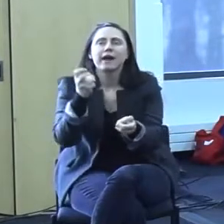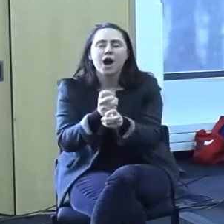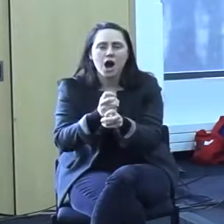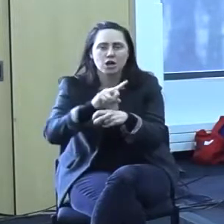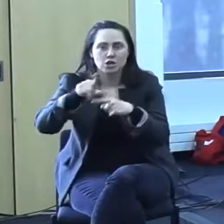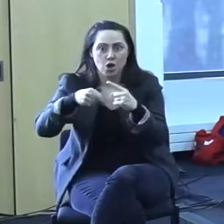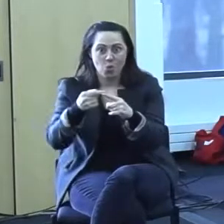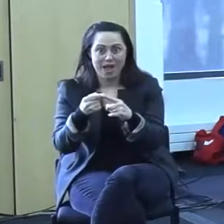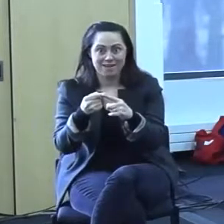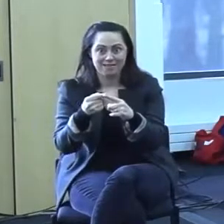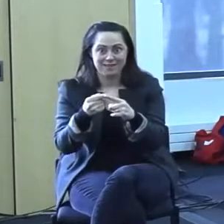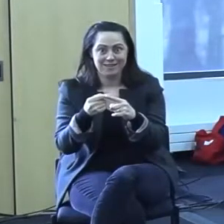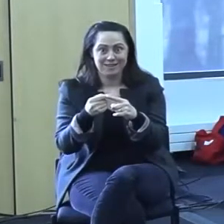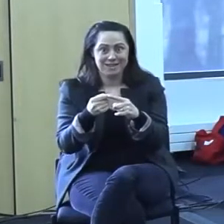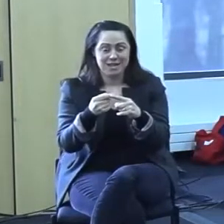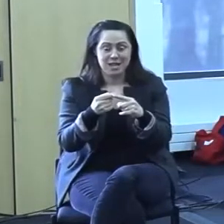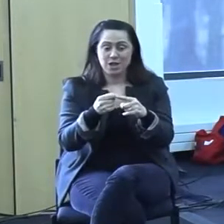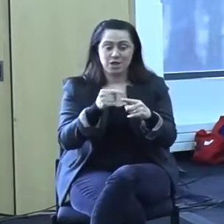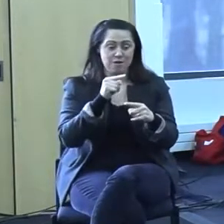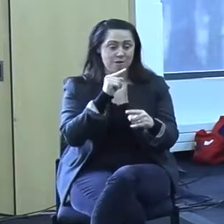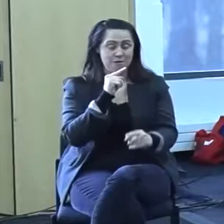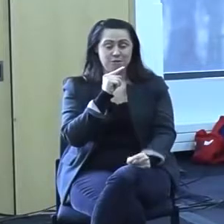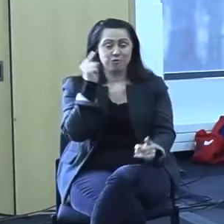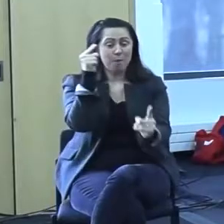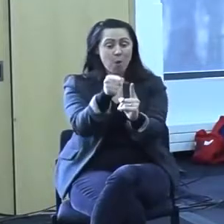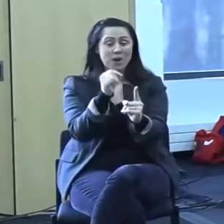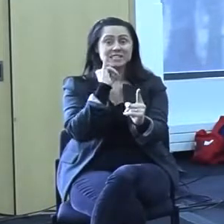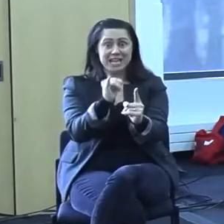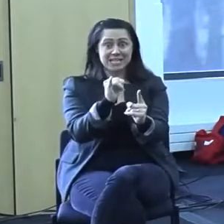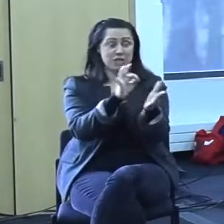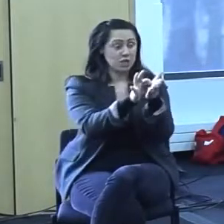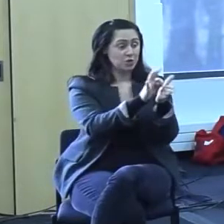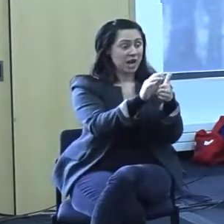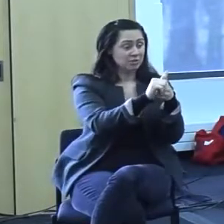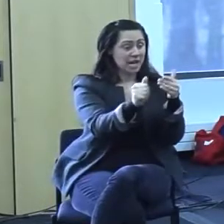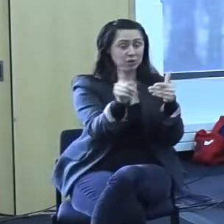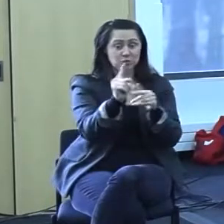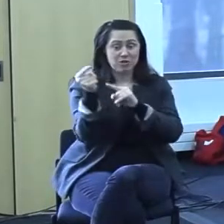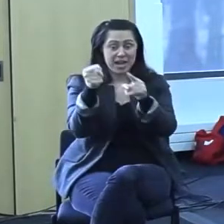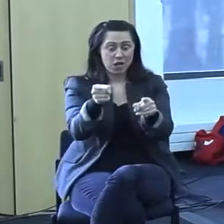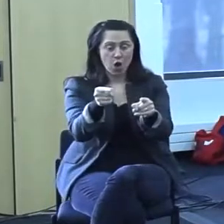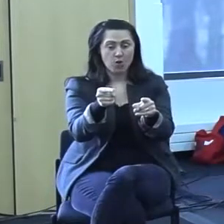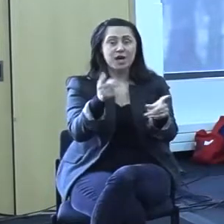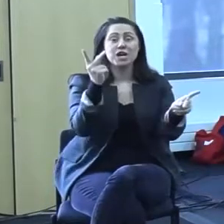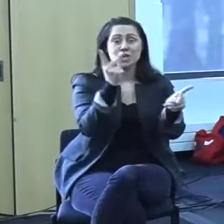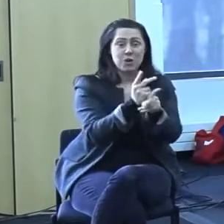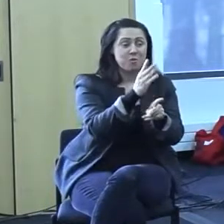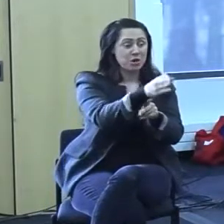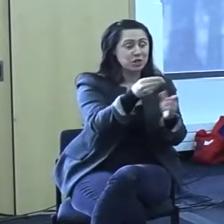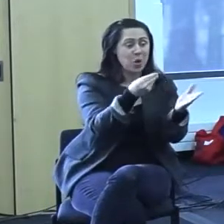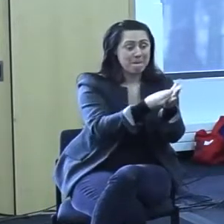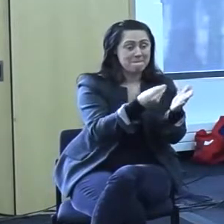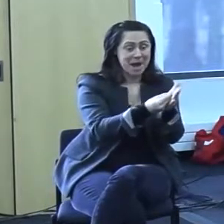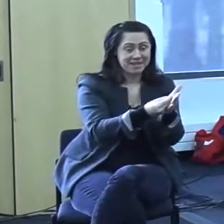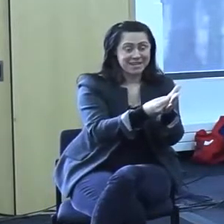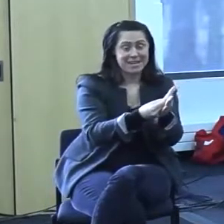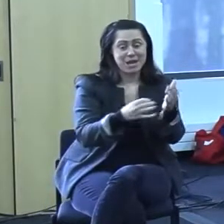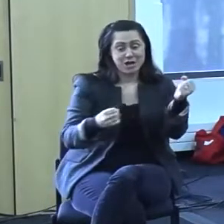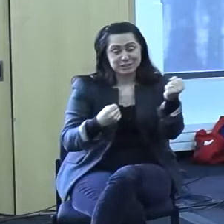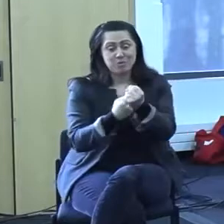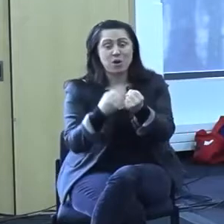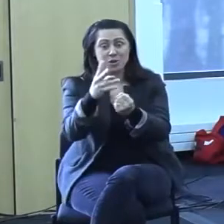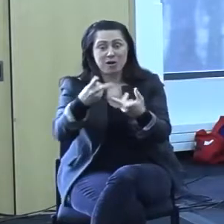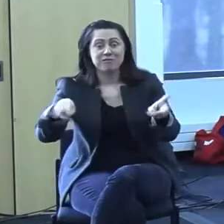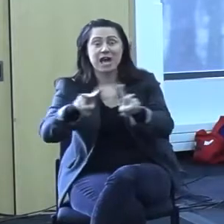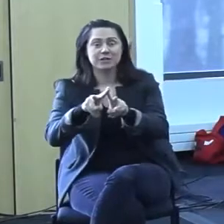actually gets down to the bottom line and you start counting dollars on where they go, that you put your money behind your values. And again,